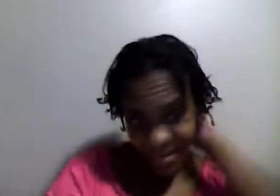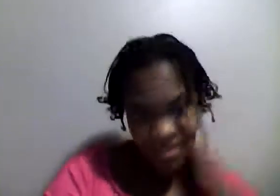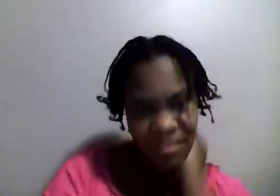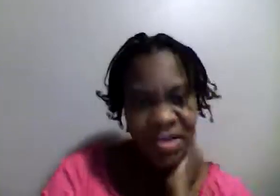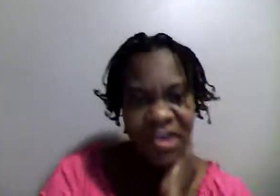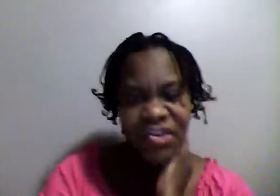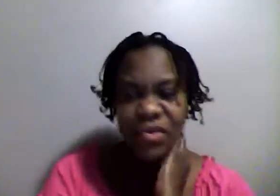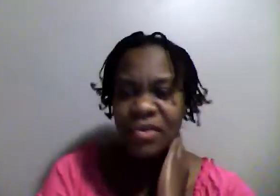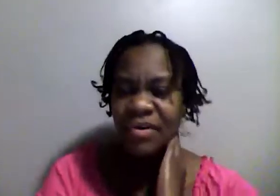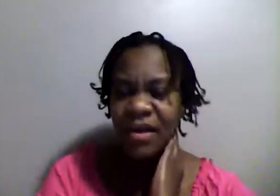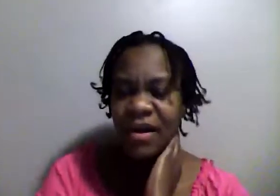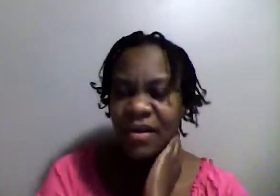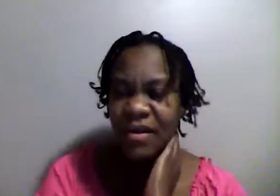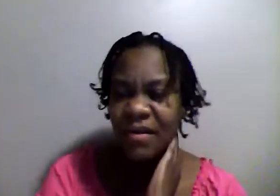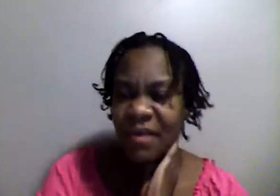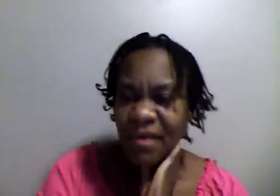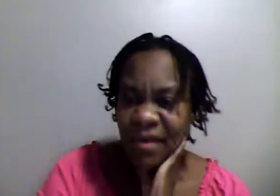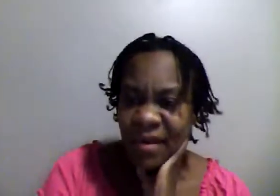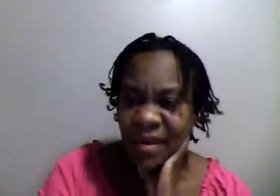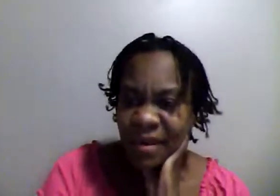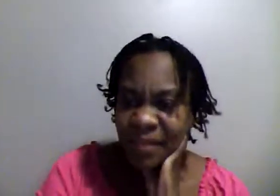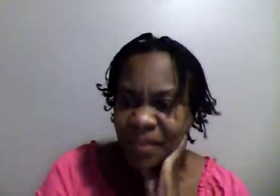the green shoulder occur.